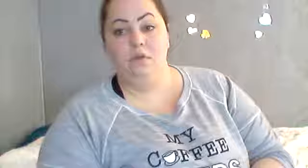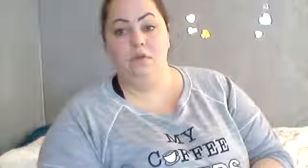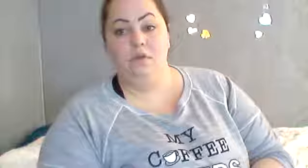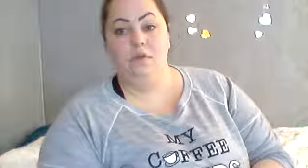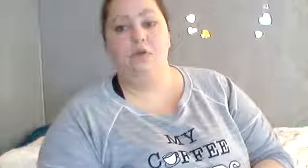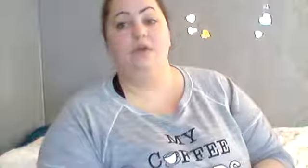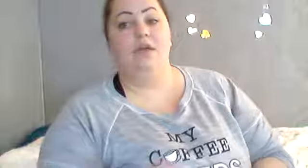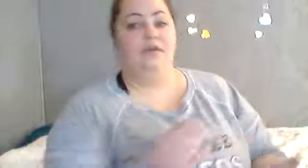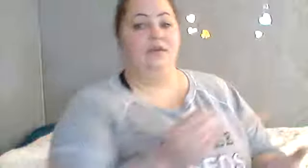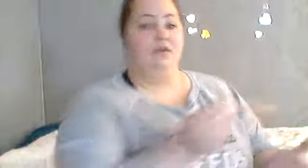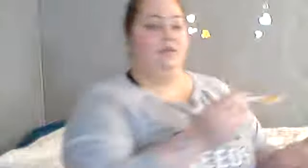Okay, good.